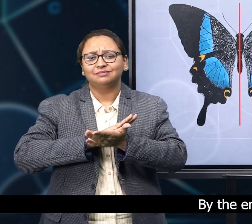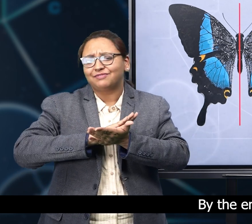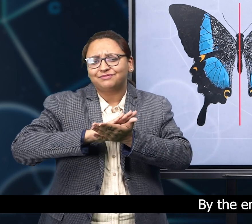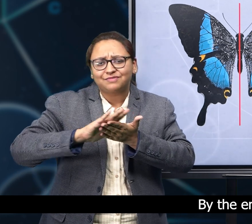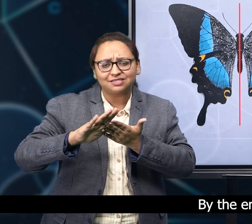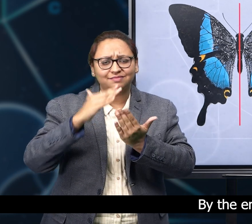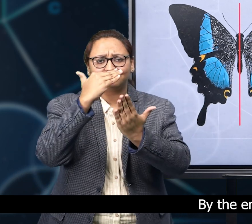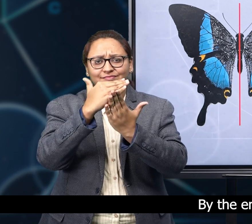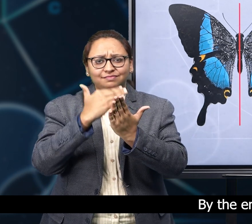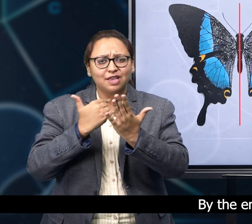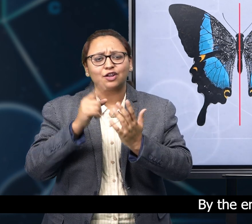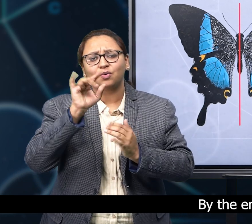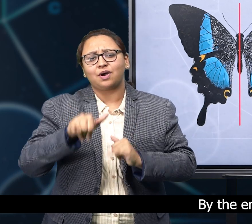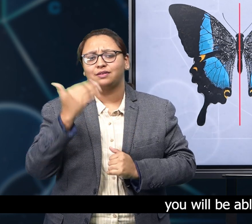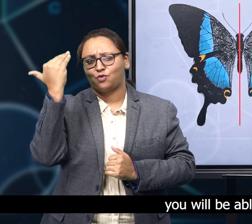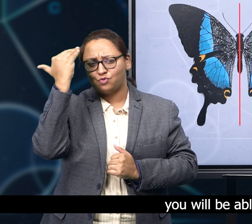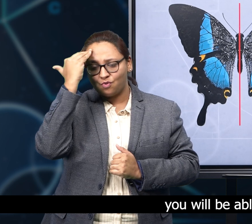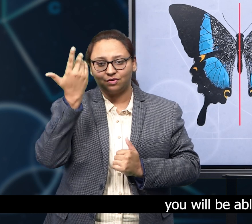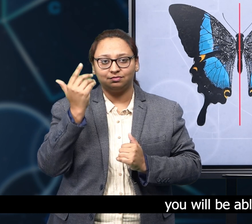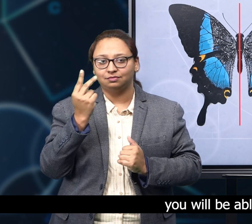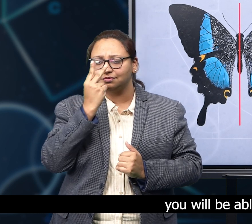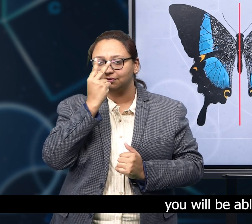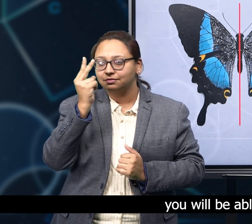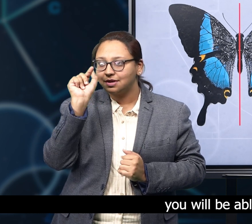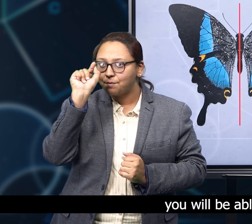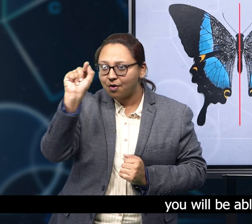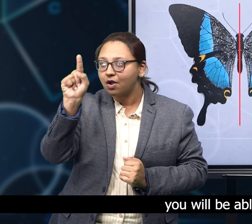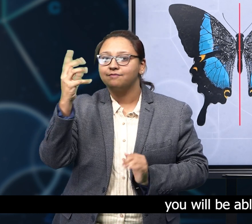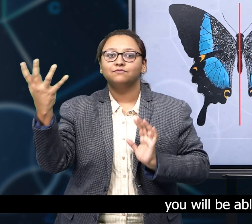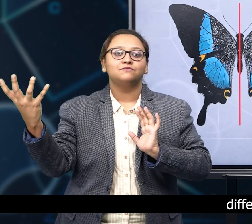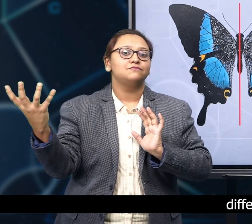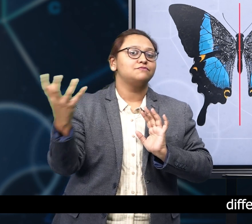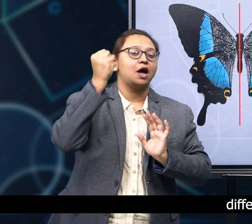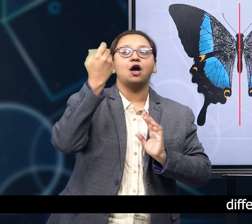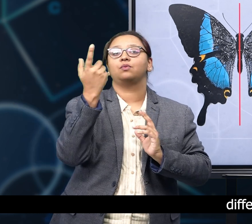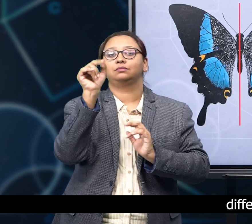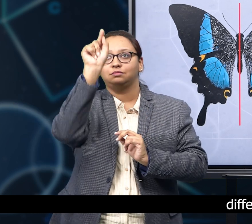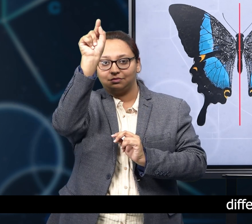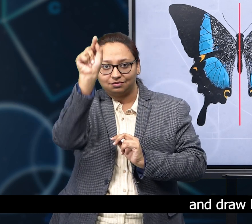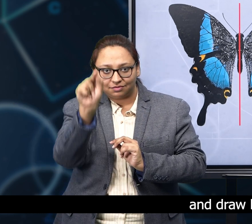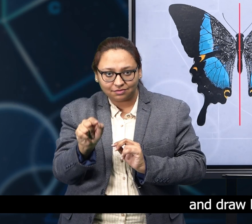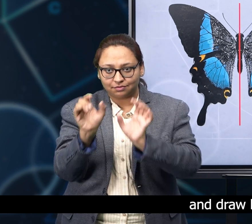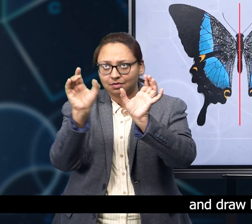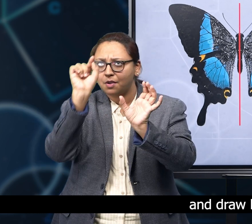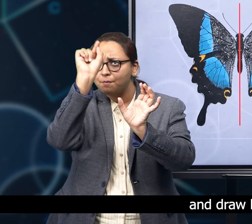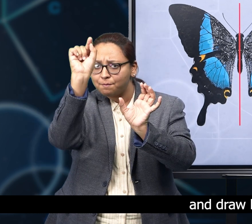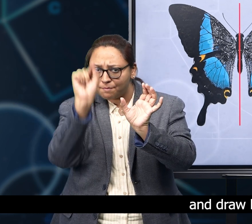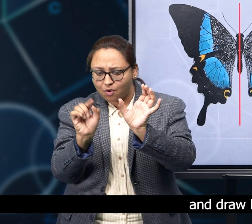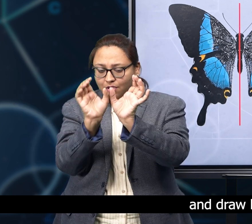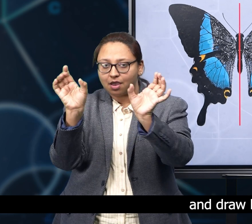By the end of this lesson, you will be able to spot symmetry in different shapes and draw lines of symmetry.